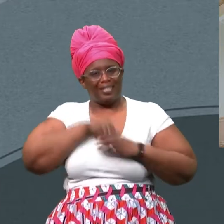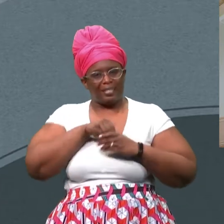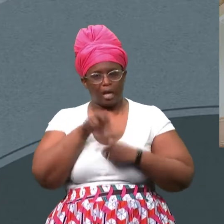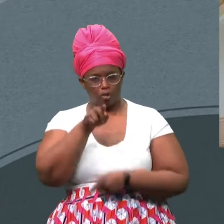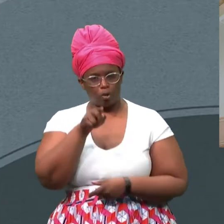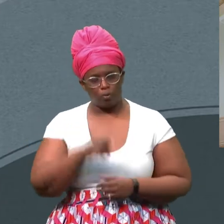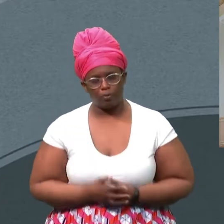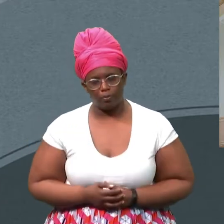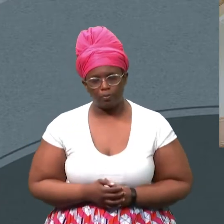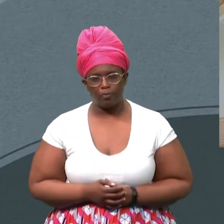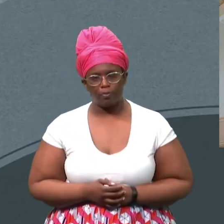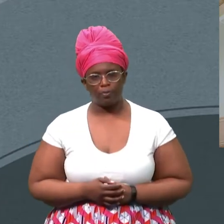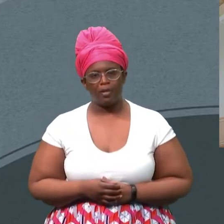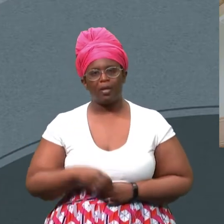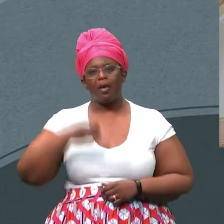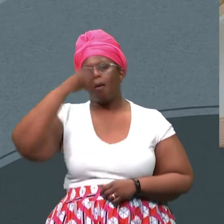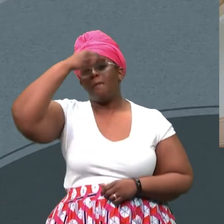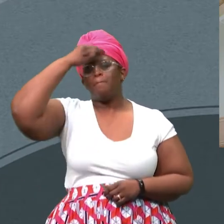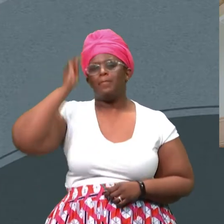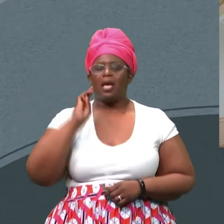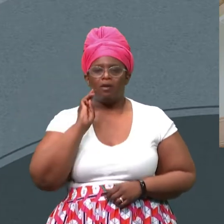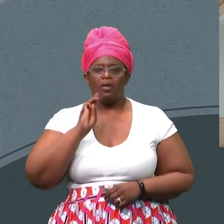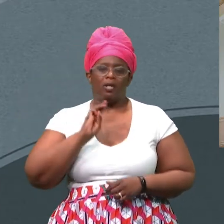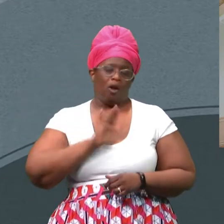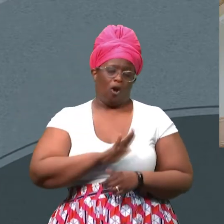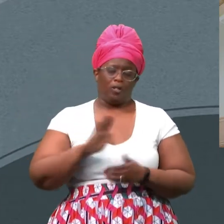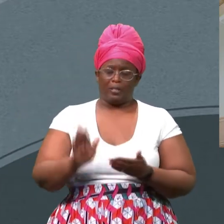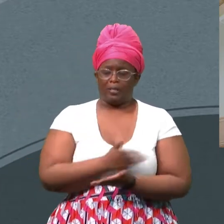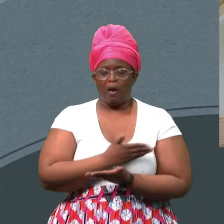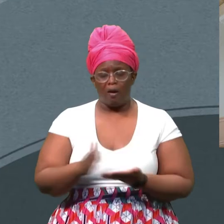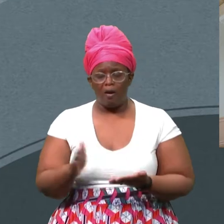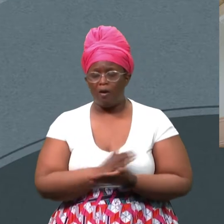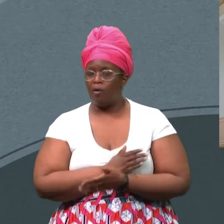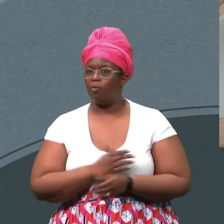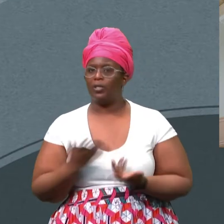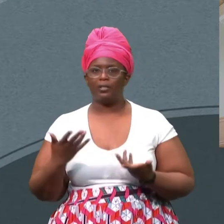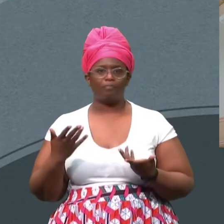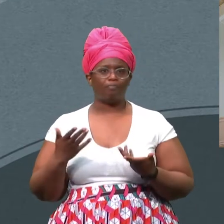Mary's Magnificat was saturated in the word. Let me say two things about this very quickly.